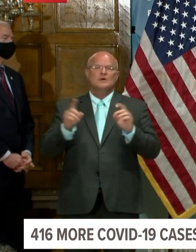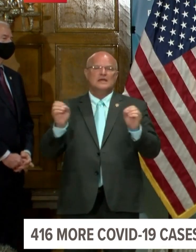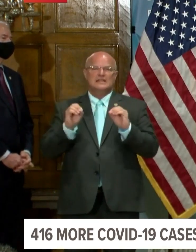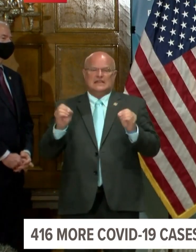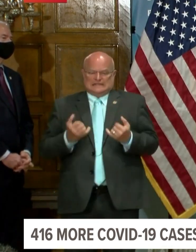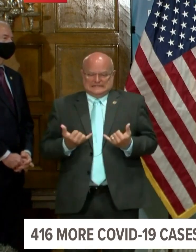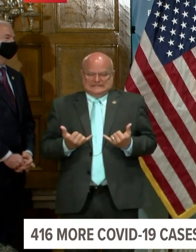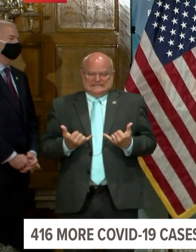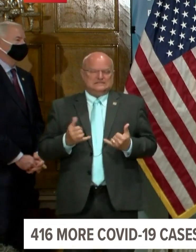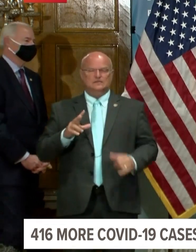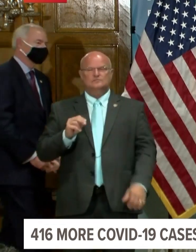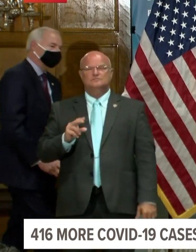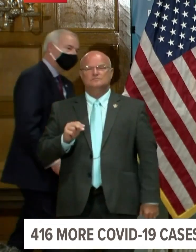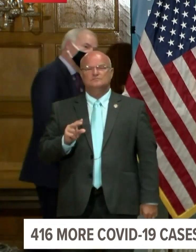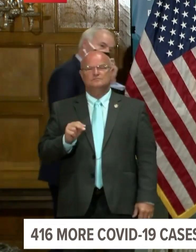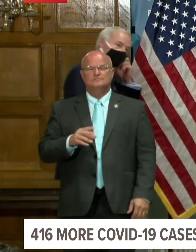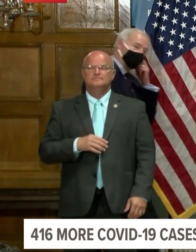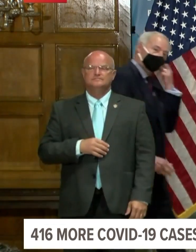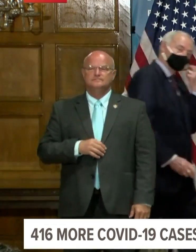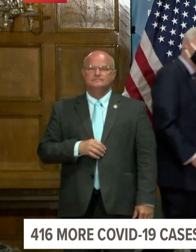nothing imminent at this point.